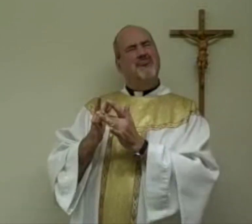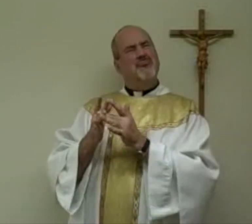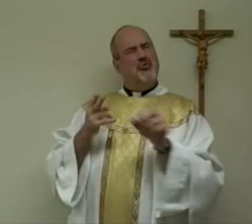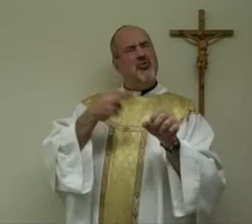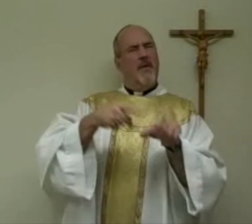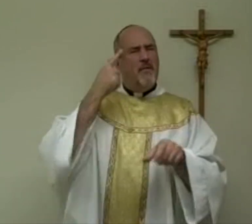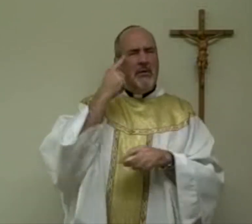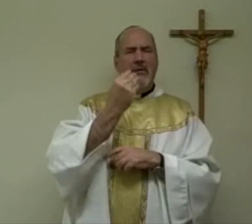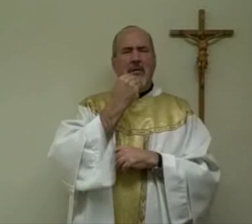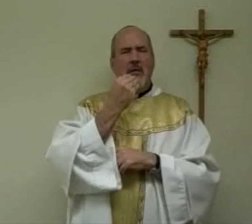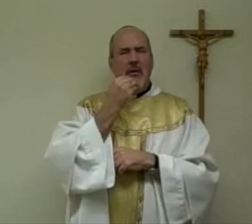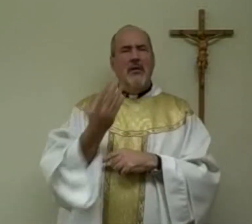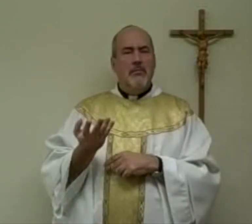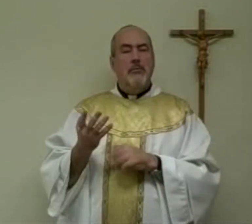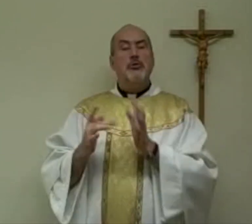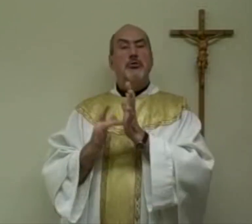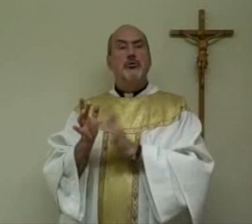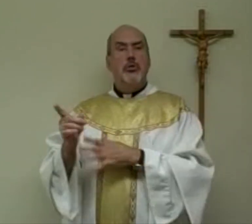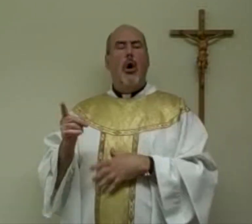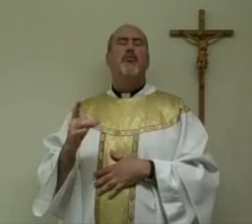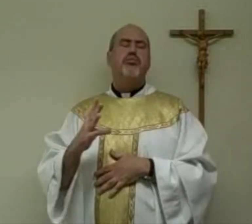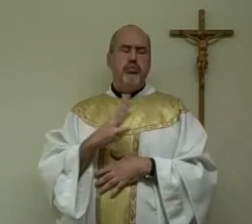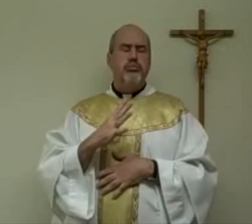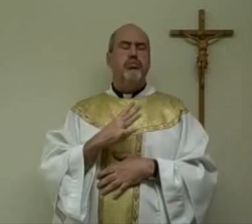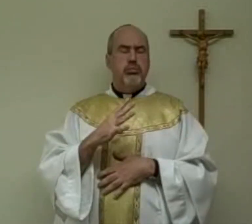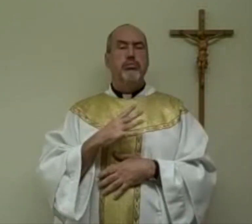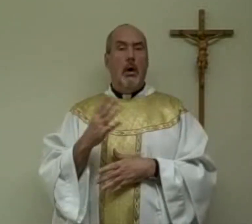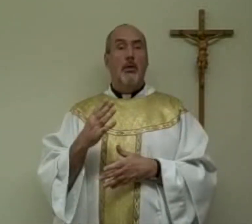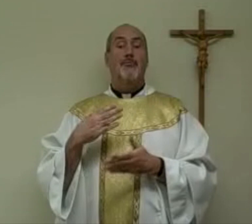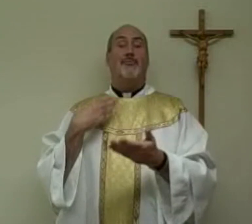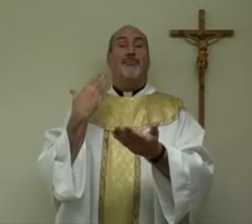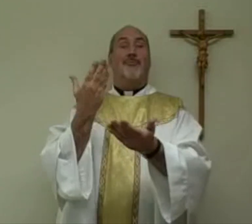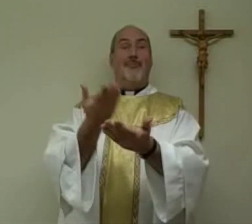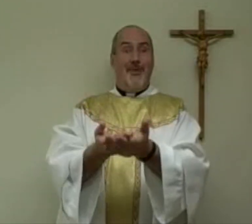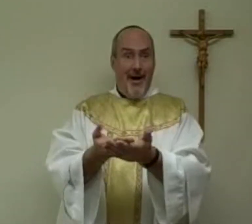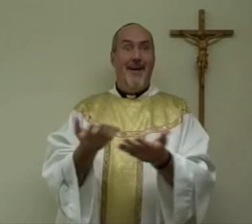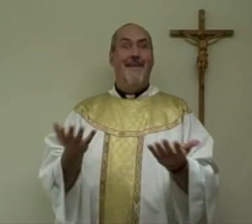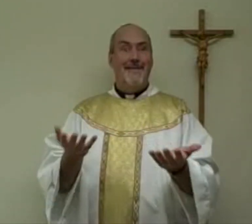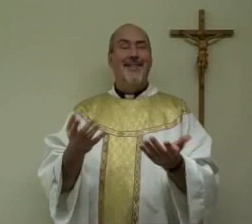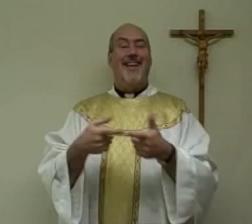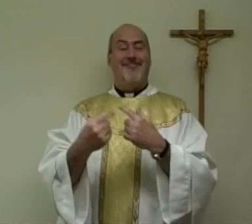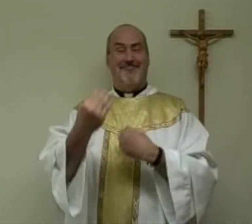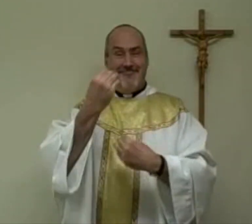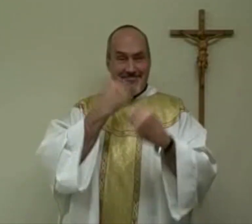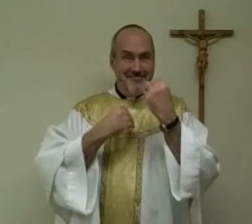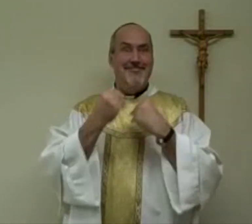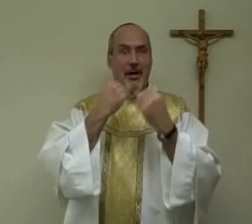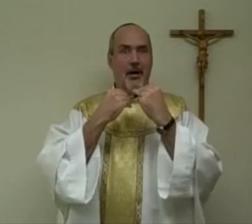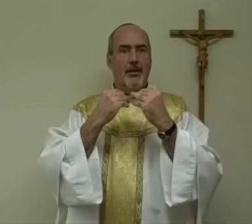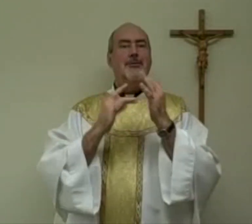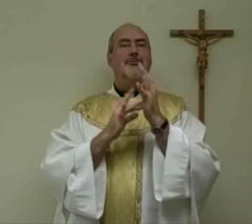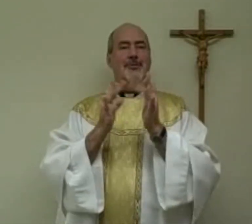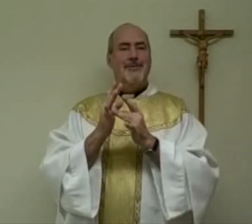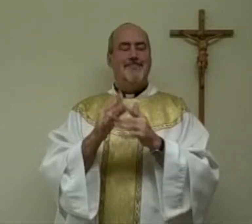what he was trying to tell them. So they invited him to join them for dinner, and he obliged them. And during